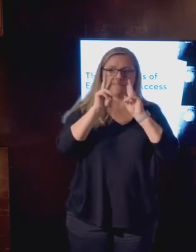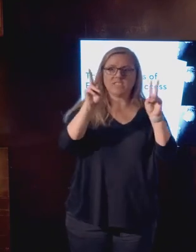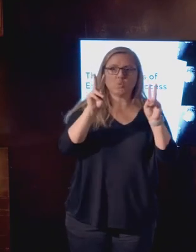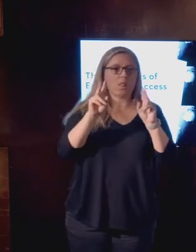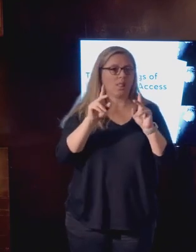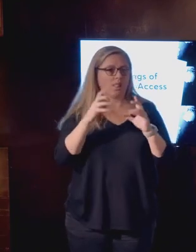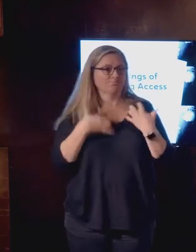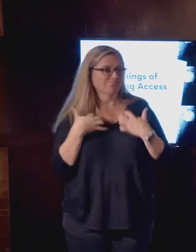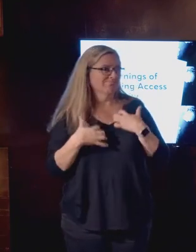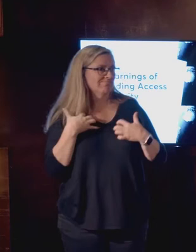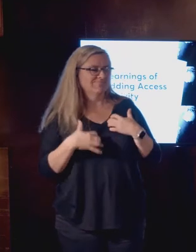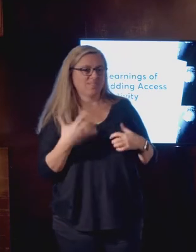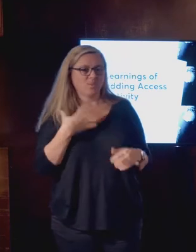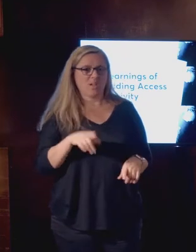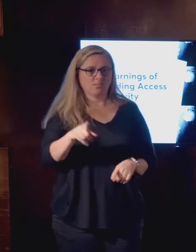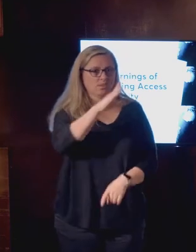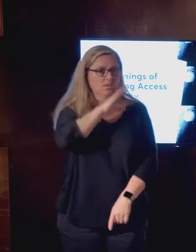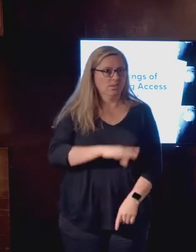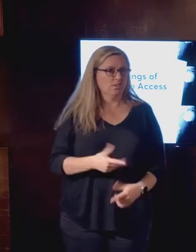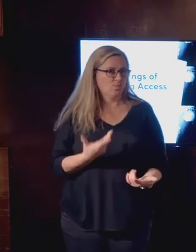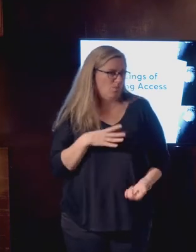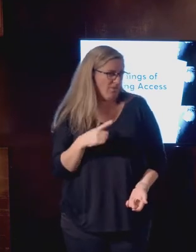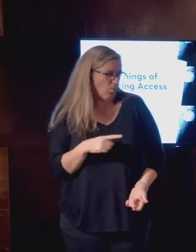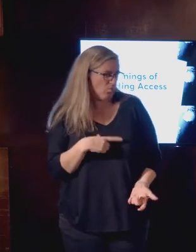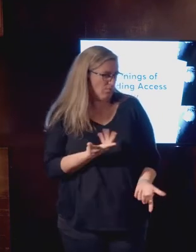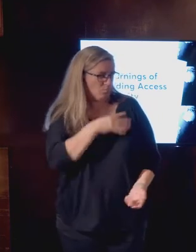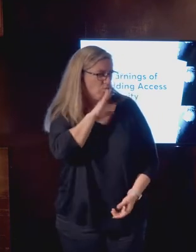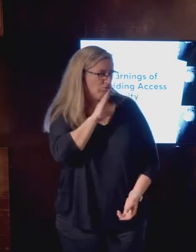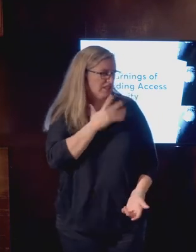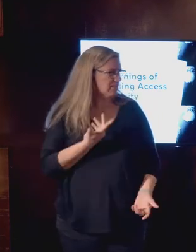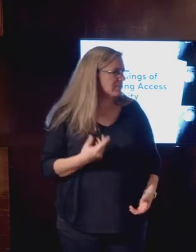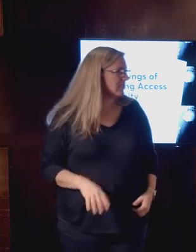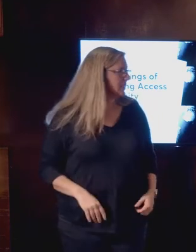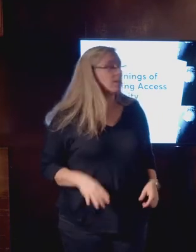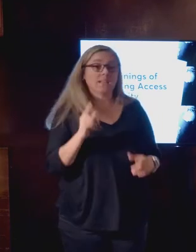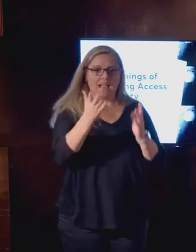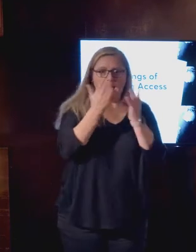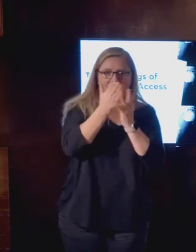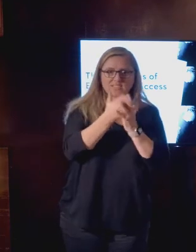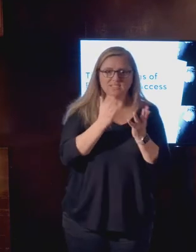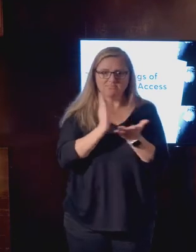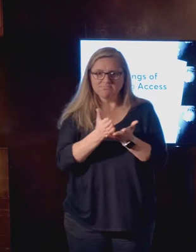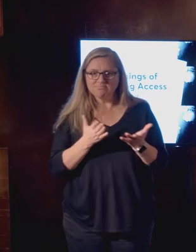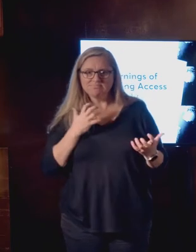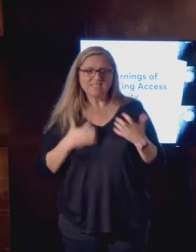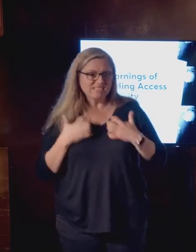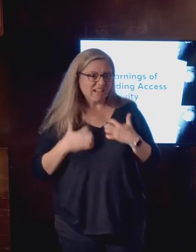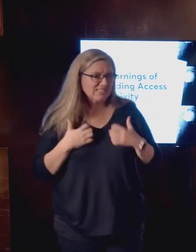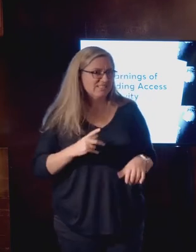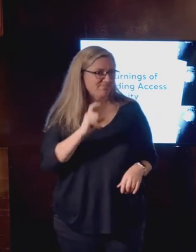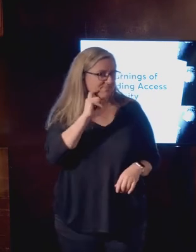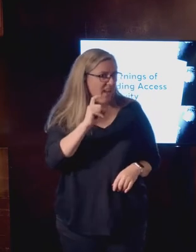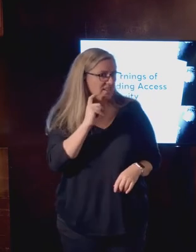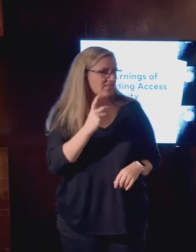exciting, because why should it be droll, you know? Why should it be boring? Access can be exciting and fun. And I also